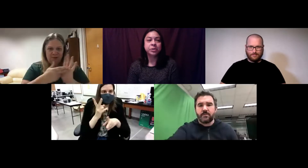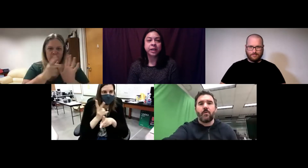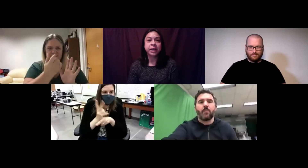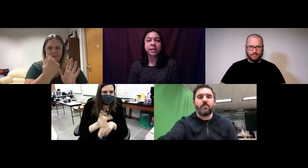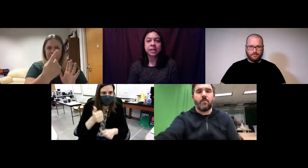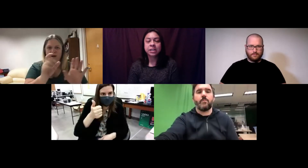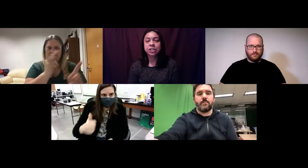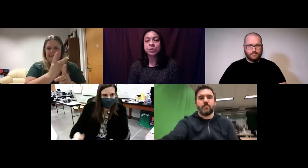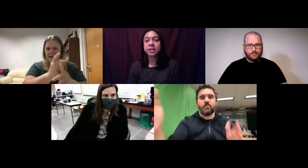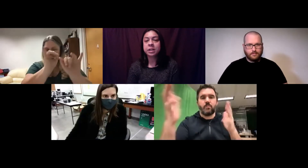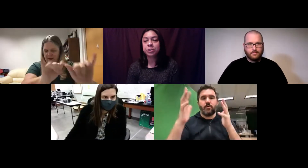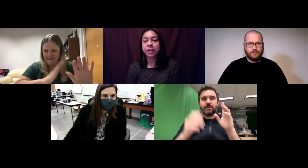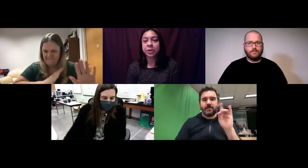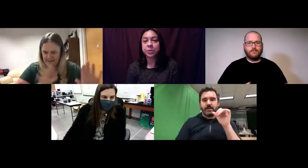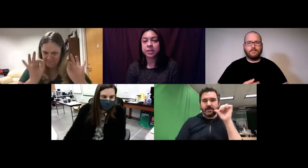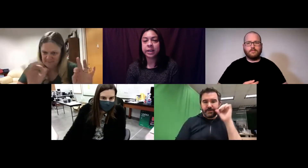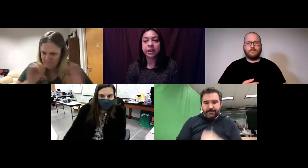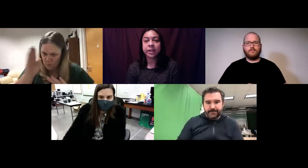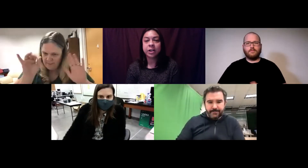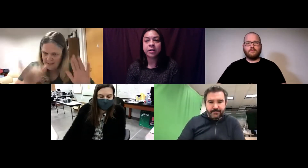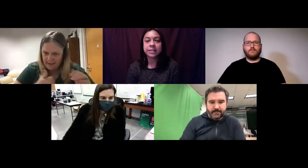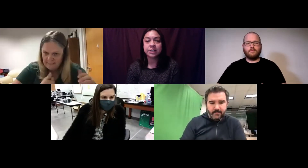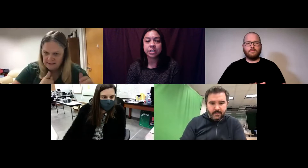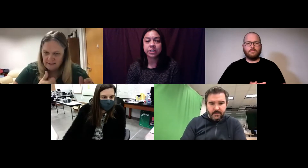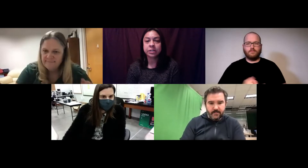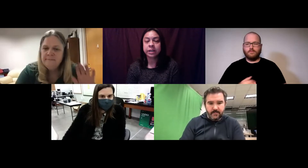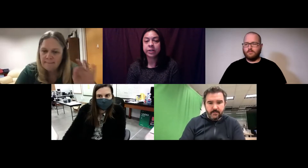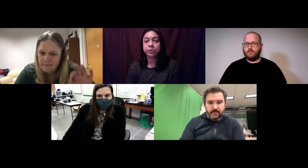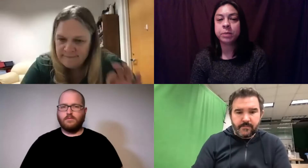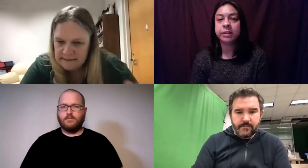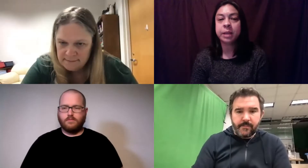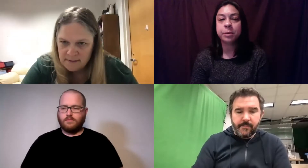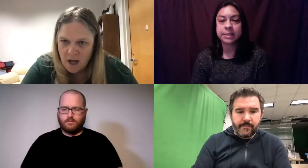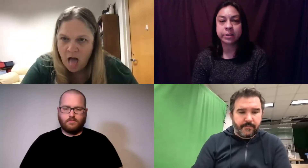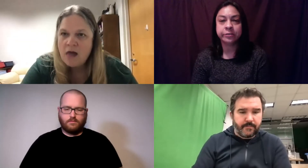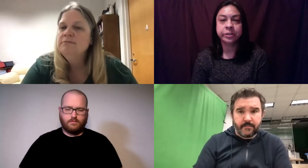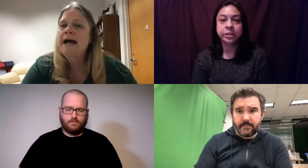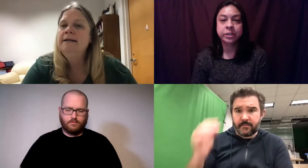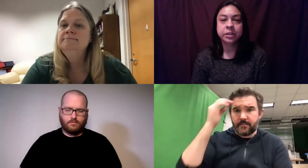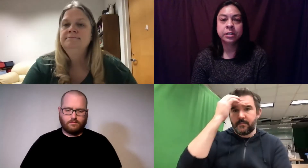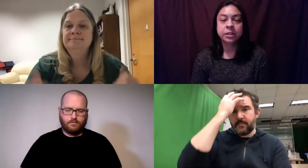Sonia. Okay. Just wanted to double check you're the one taking care of that. All right, sounds good. I don't have to worry about that part myself.